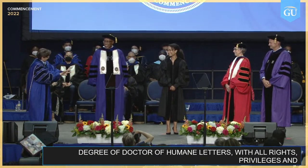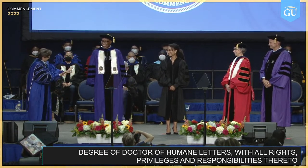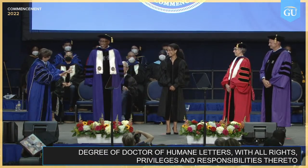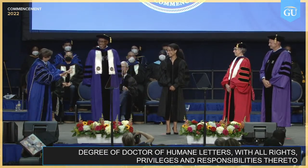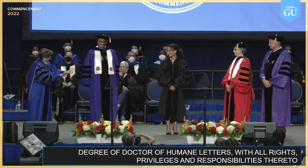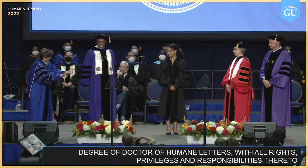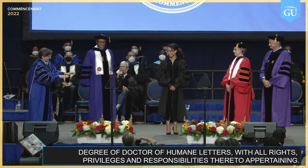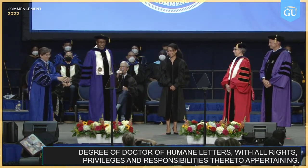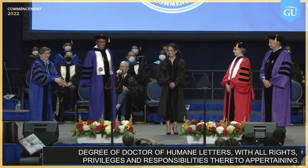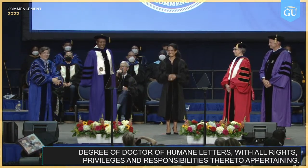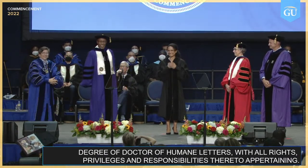appertaining.